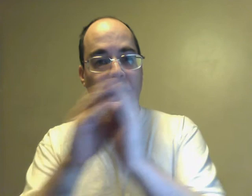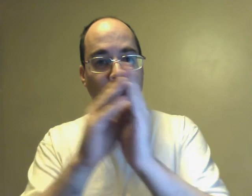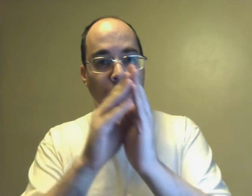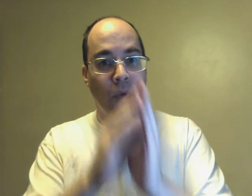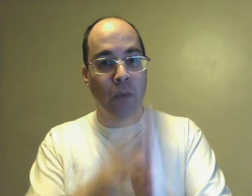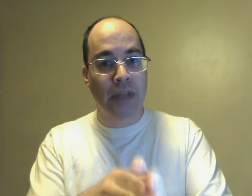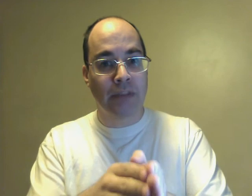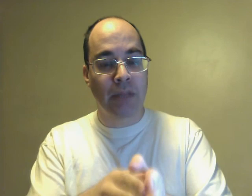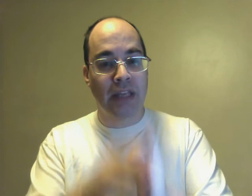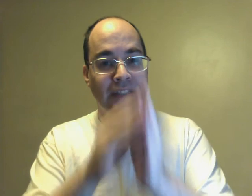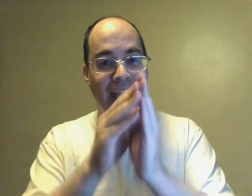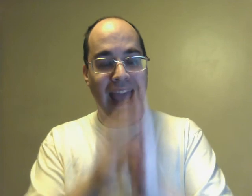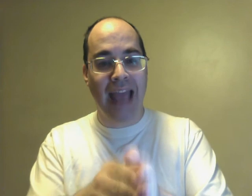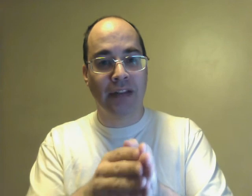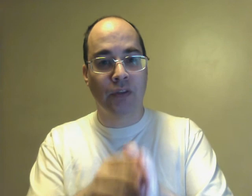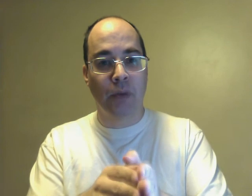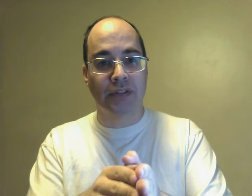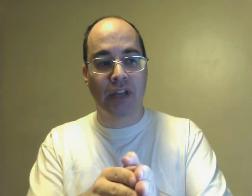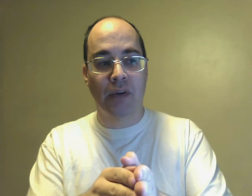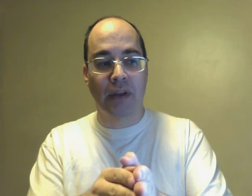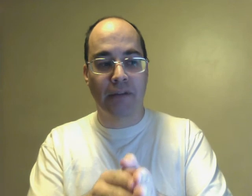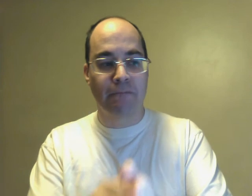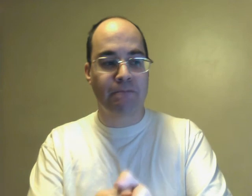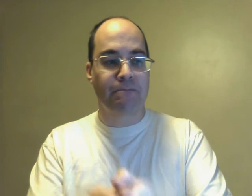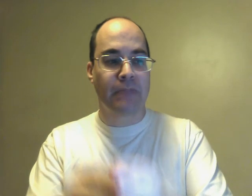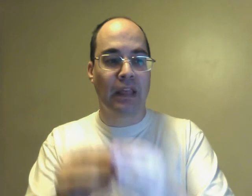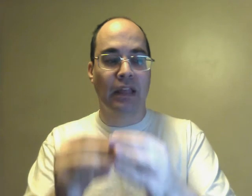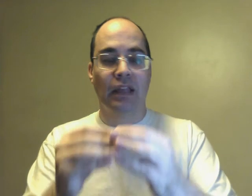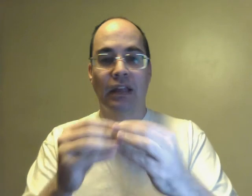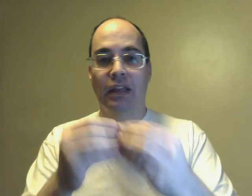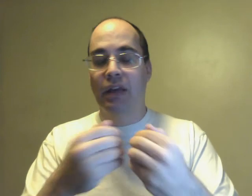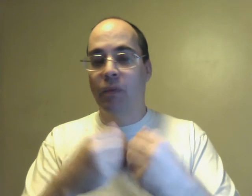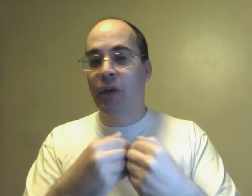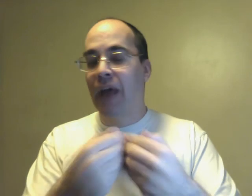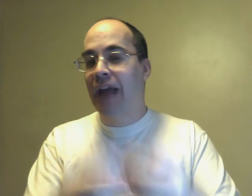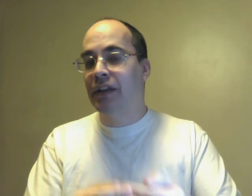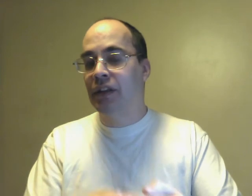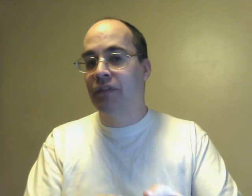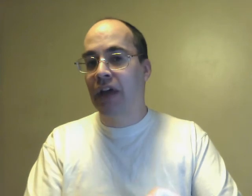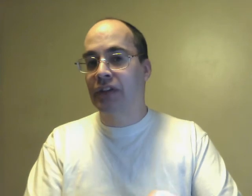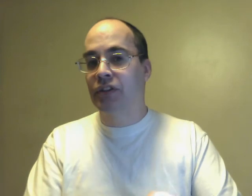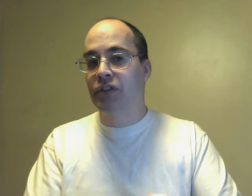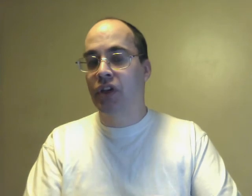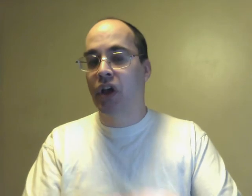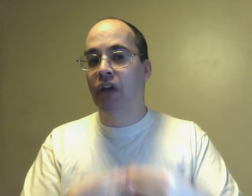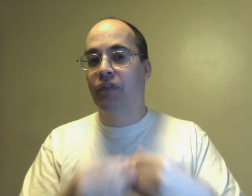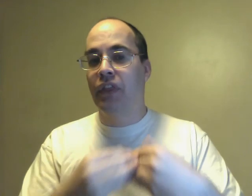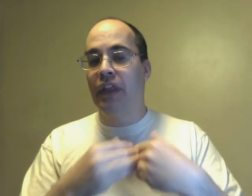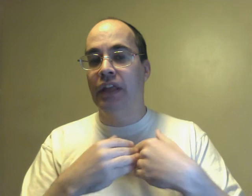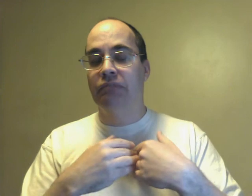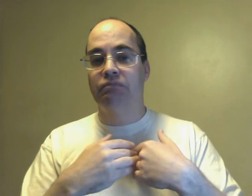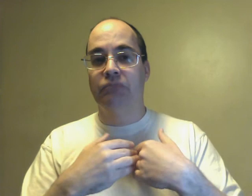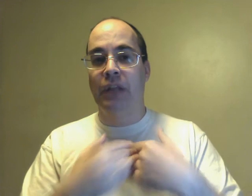know where something is and where it's going. When you add in the factors of the number